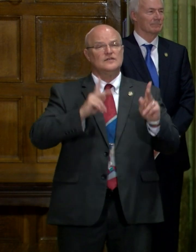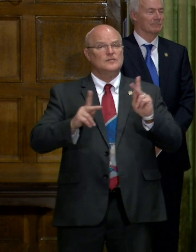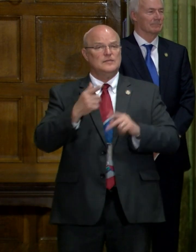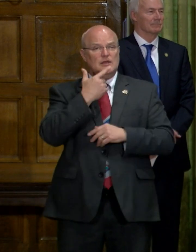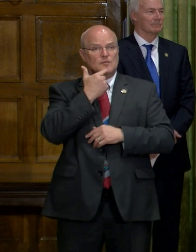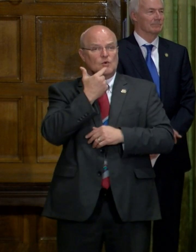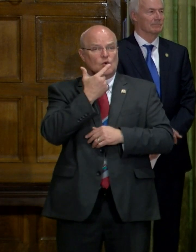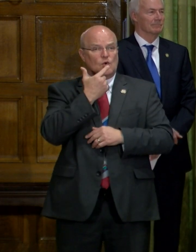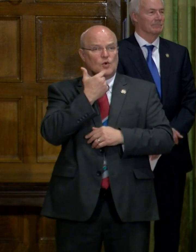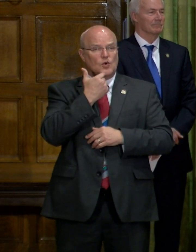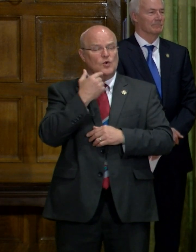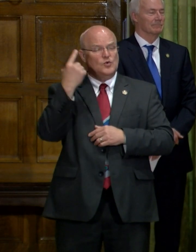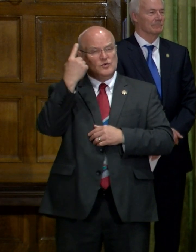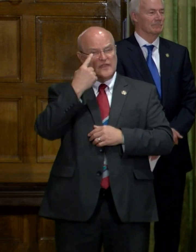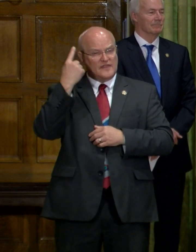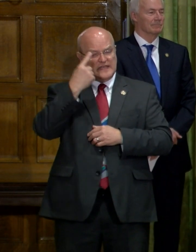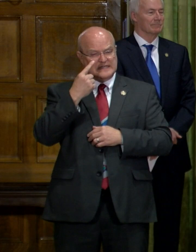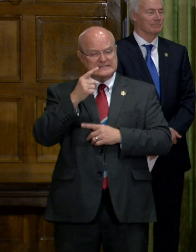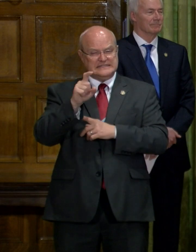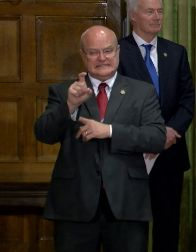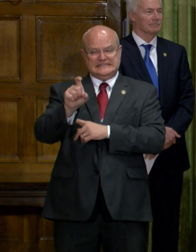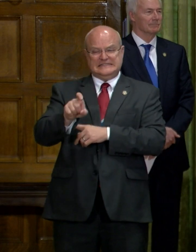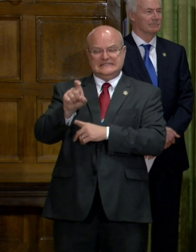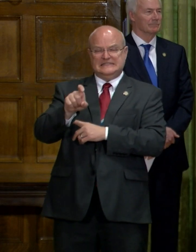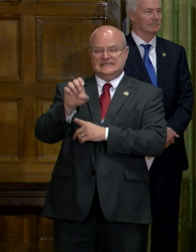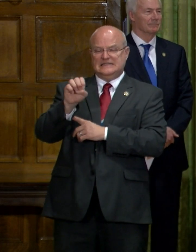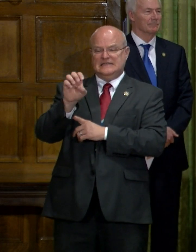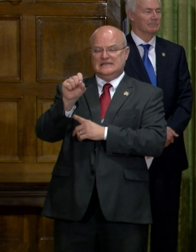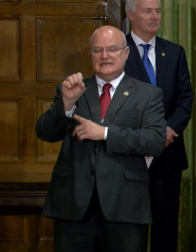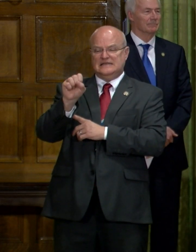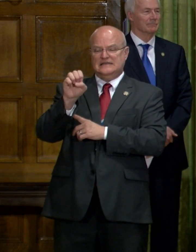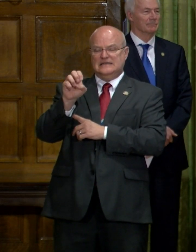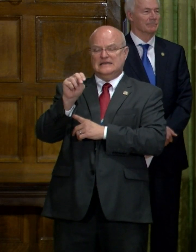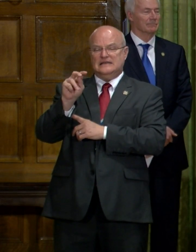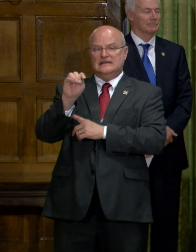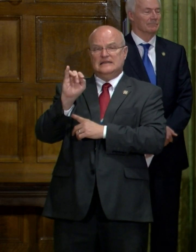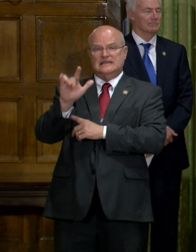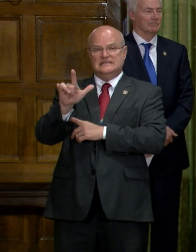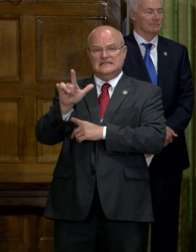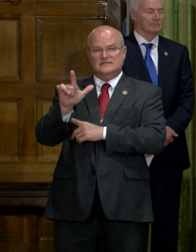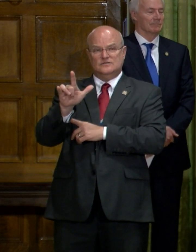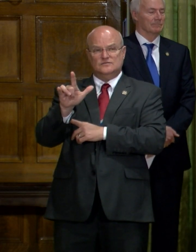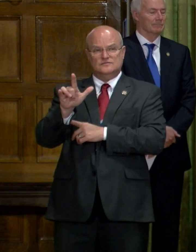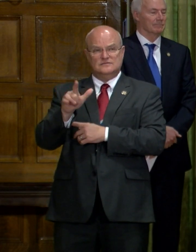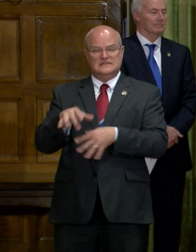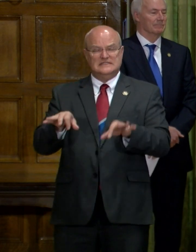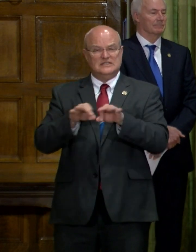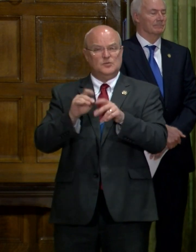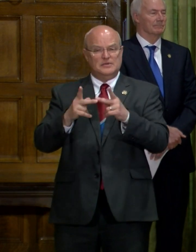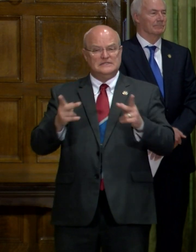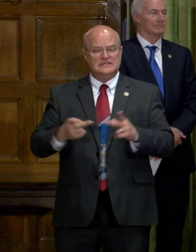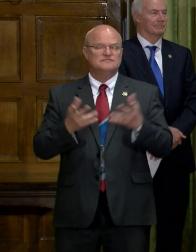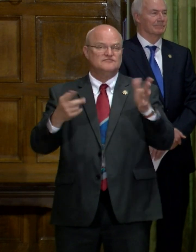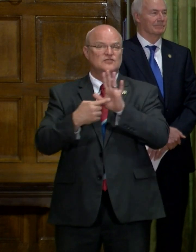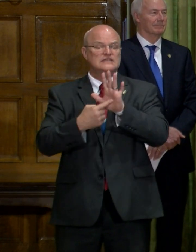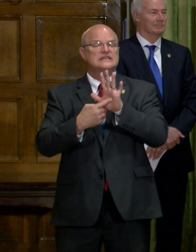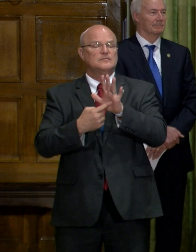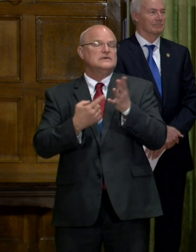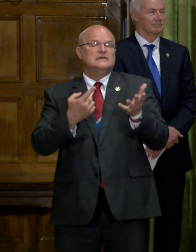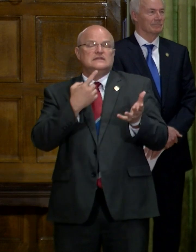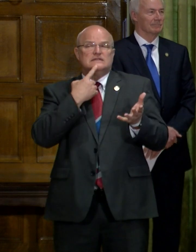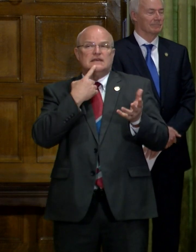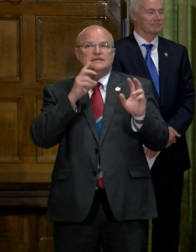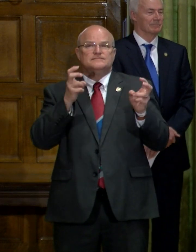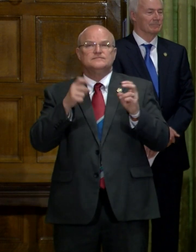are considered essential workers or in essential positions. For example, say you